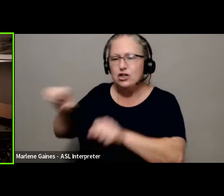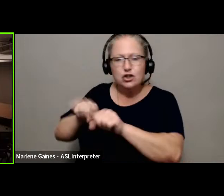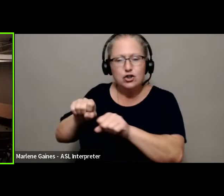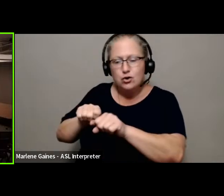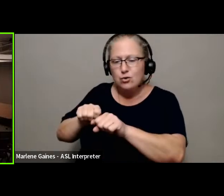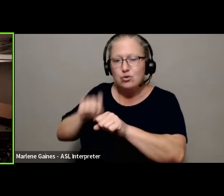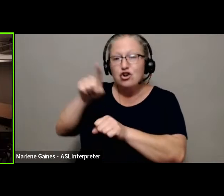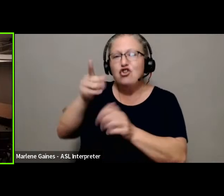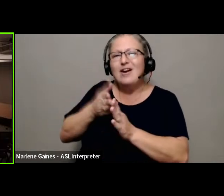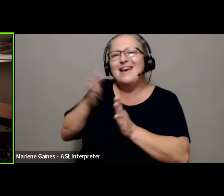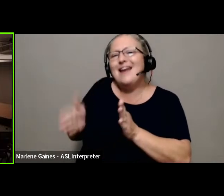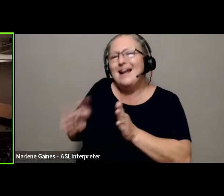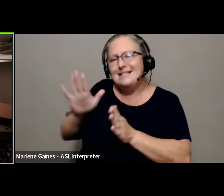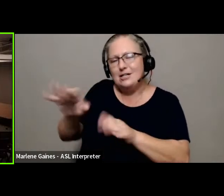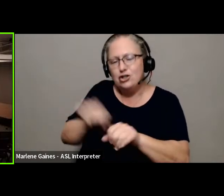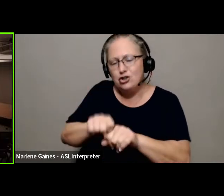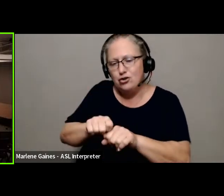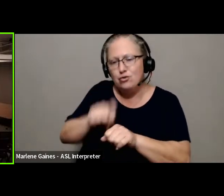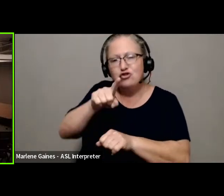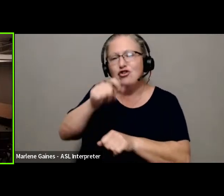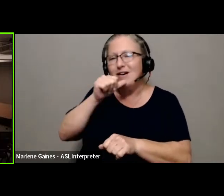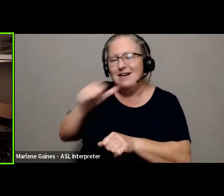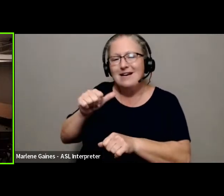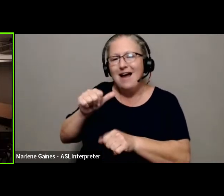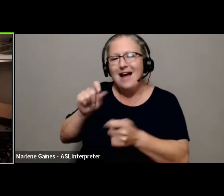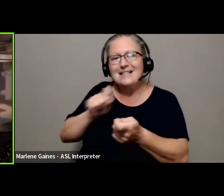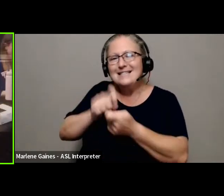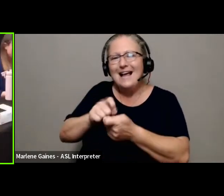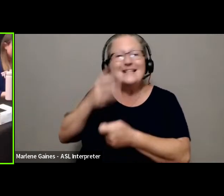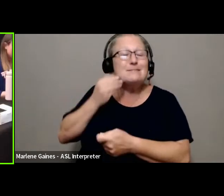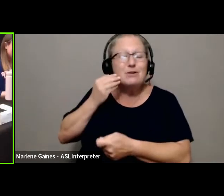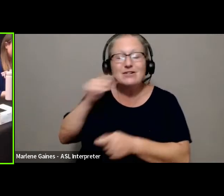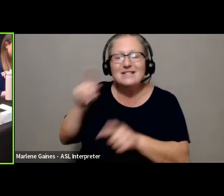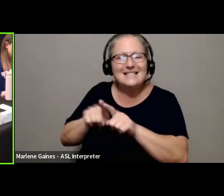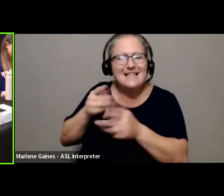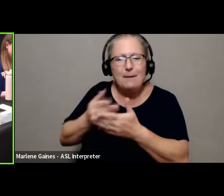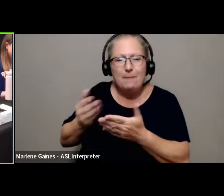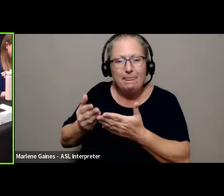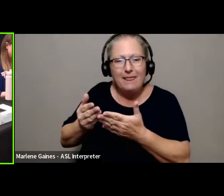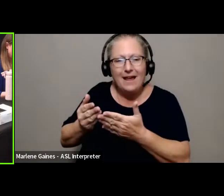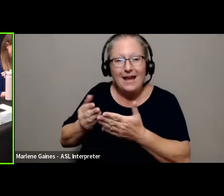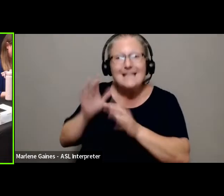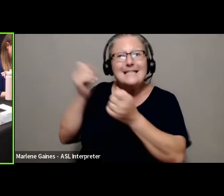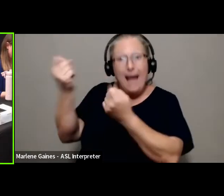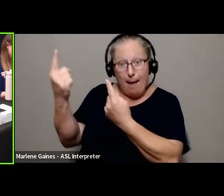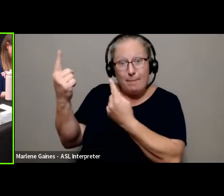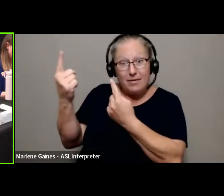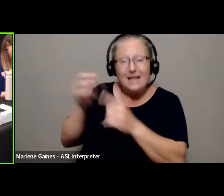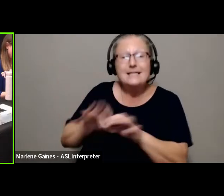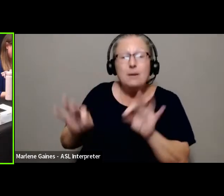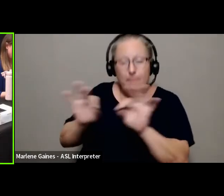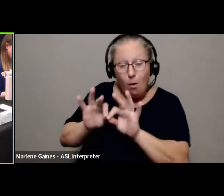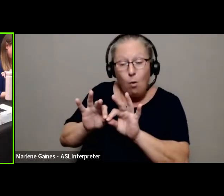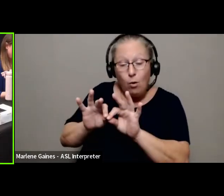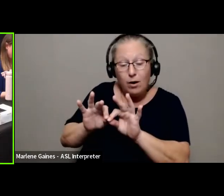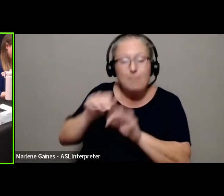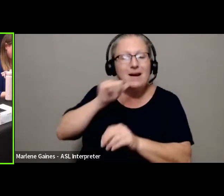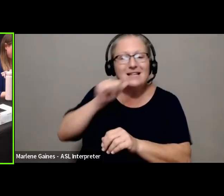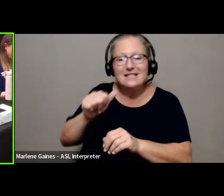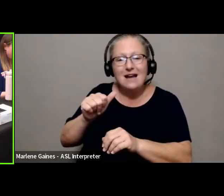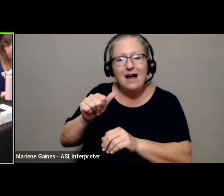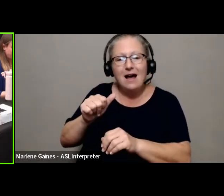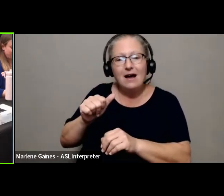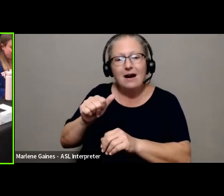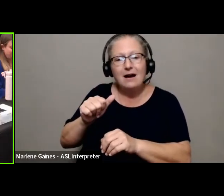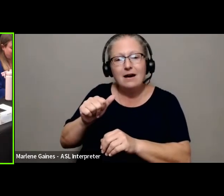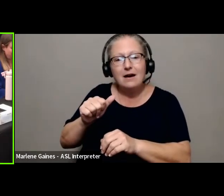know. You're next to his shoes. Right. You're not Right, exactly it's just experiencing the empathetic. same thing. It's empathy, which is important, but it's not.